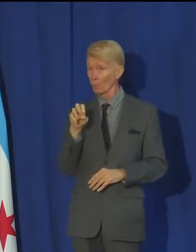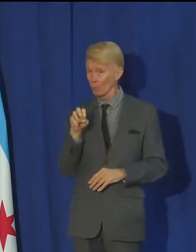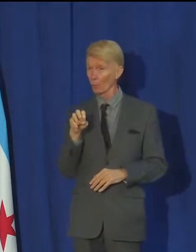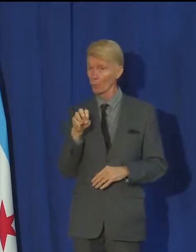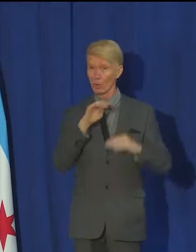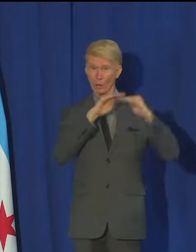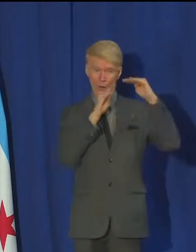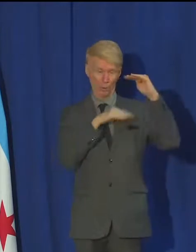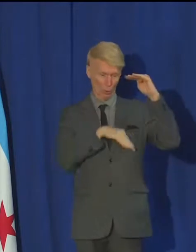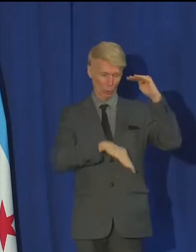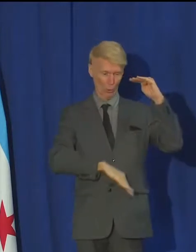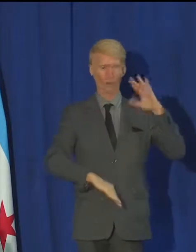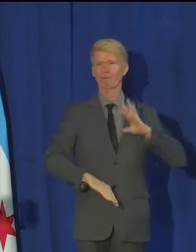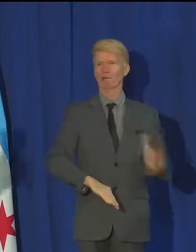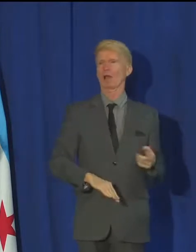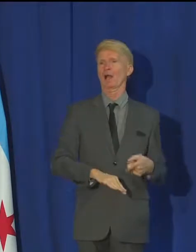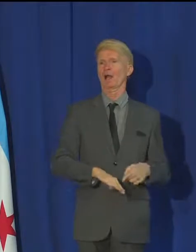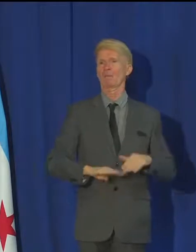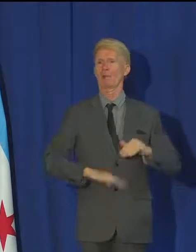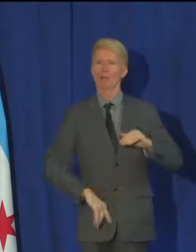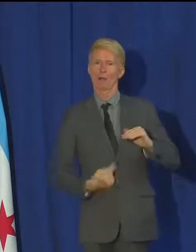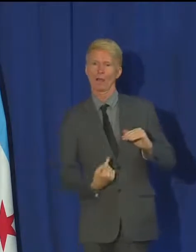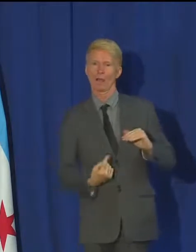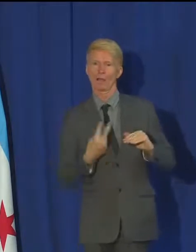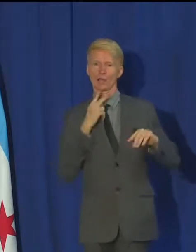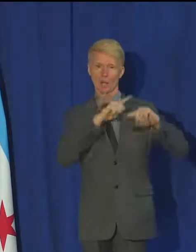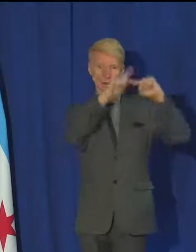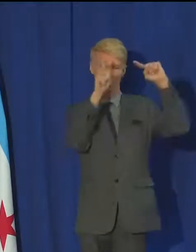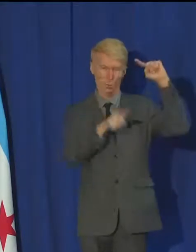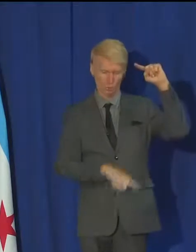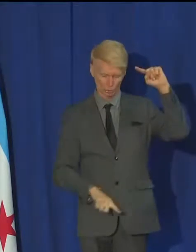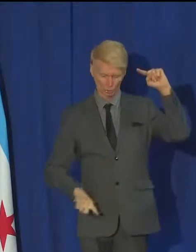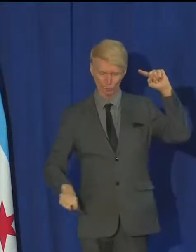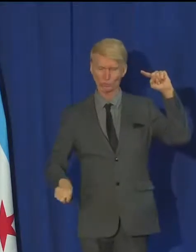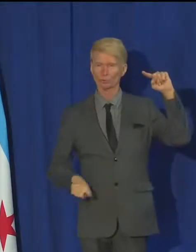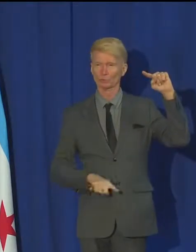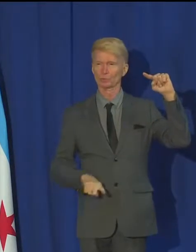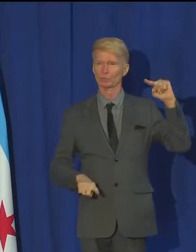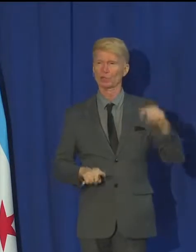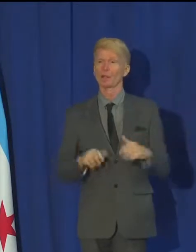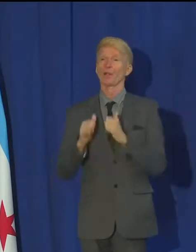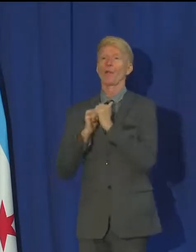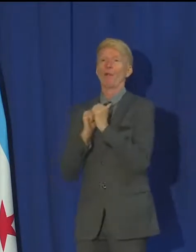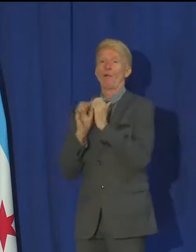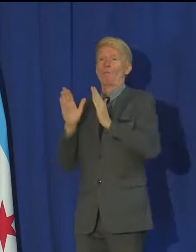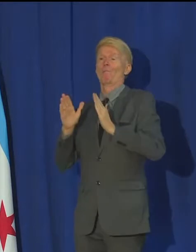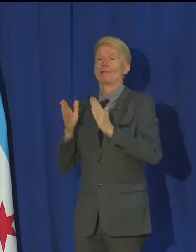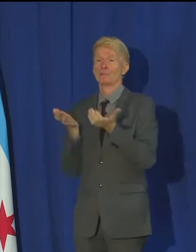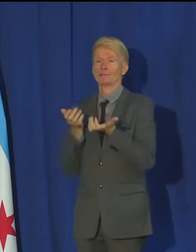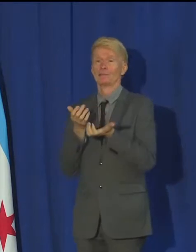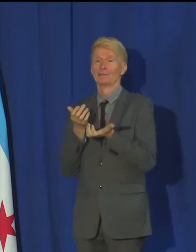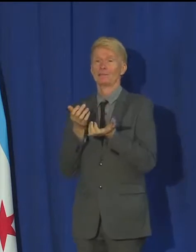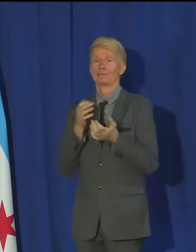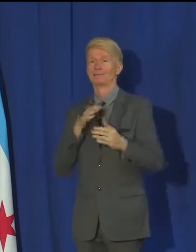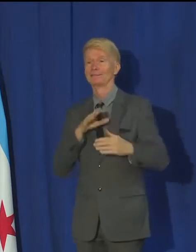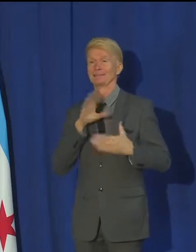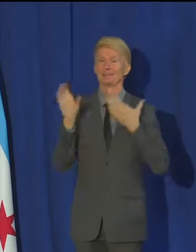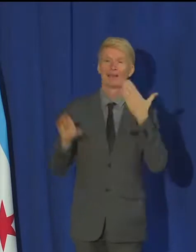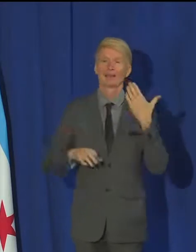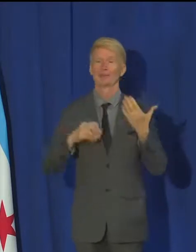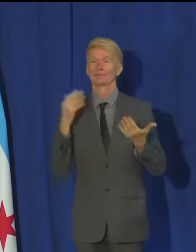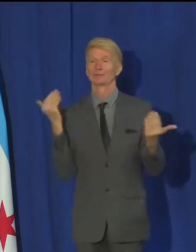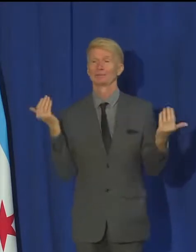get that really far under 1. That's when we saw that peak really drop. And then with reopening, we've basically moved to having an